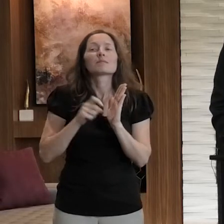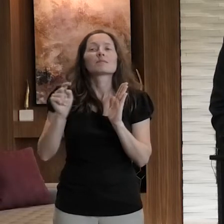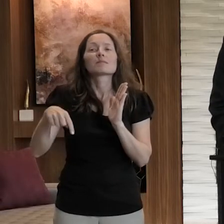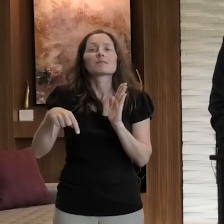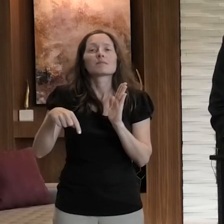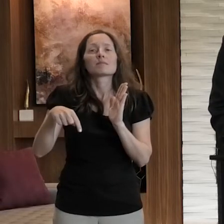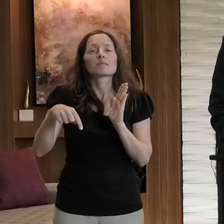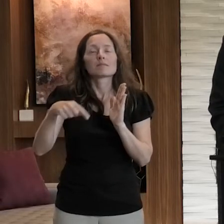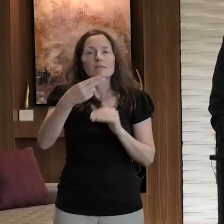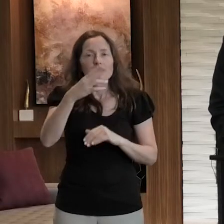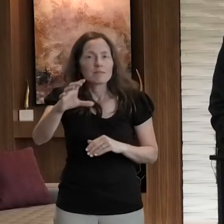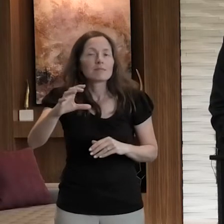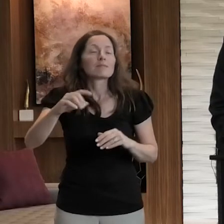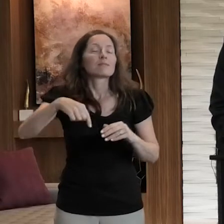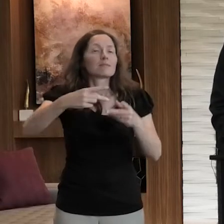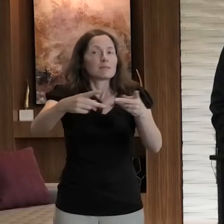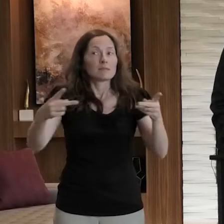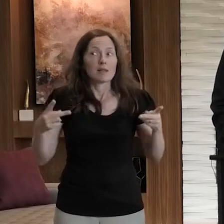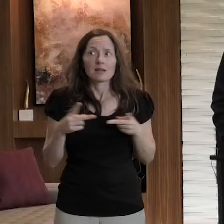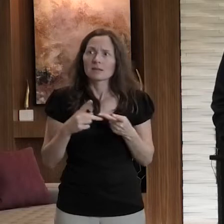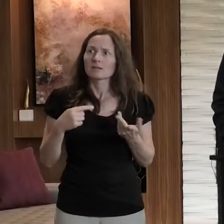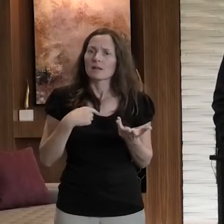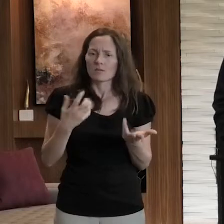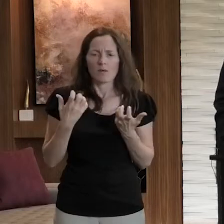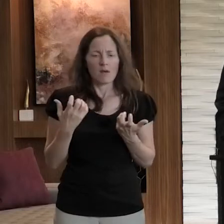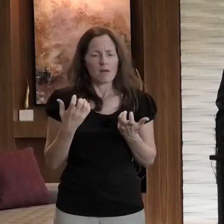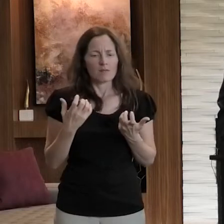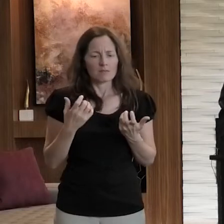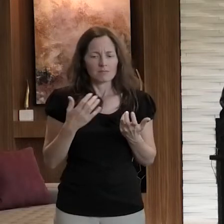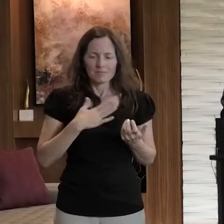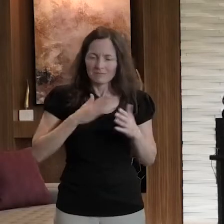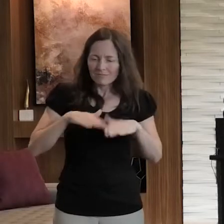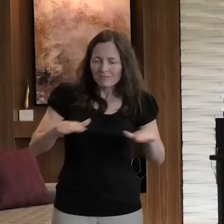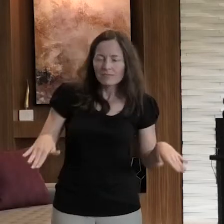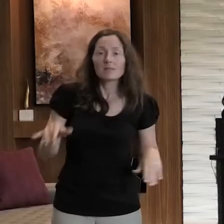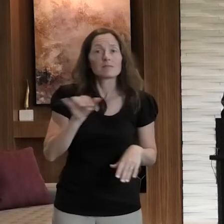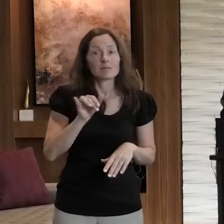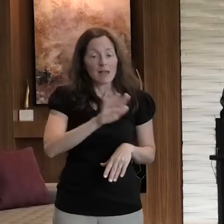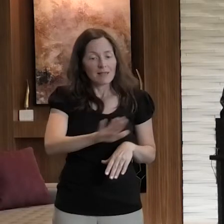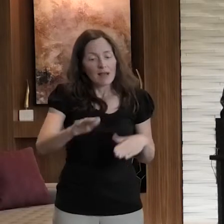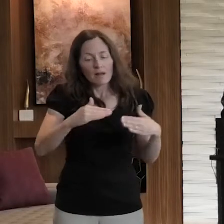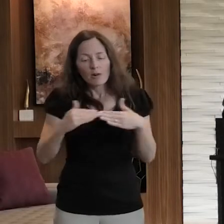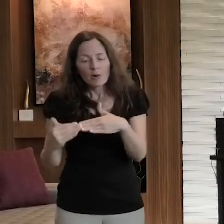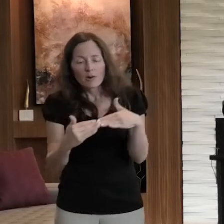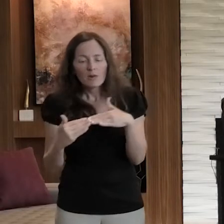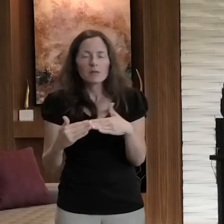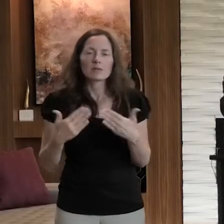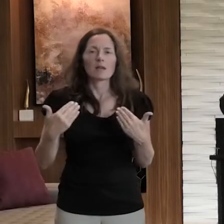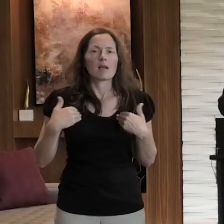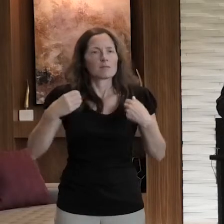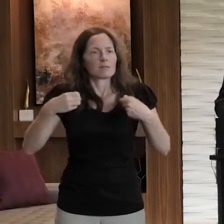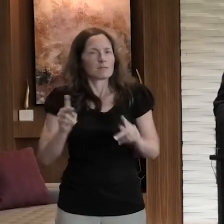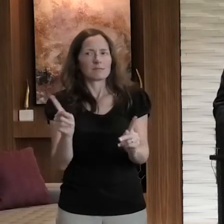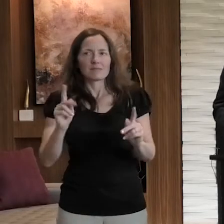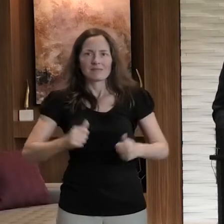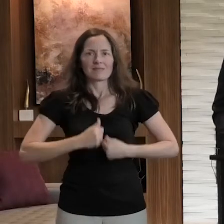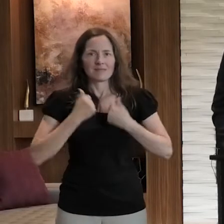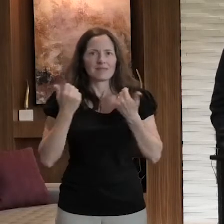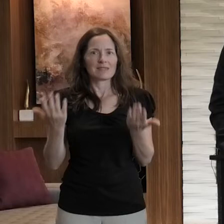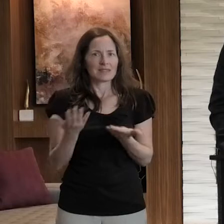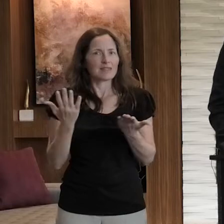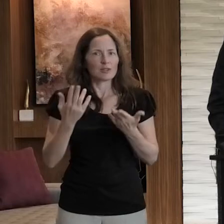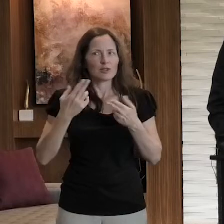their peers to have the chance to live in this place called